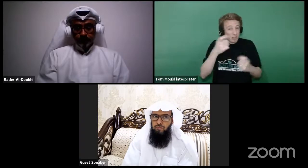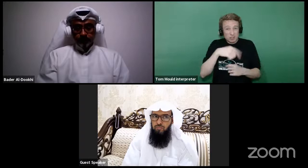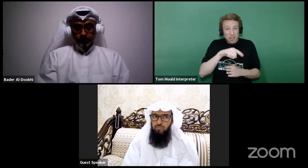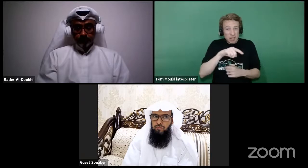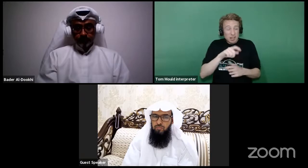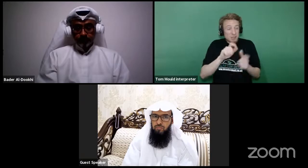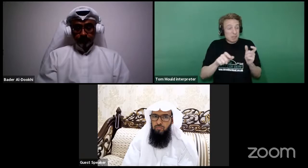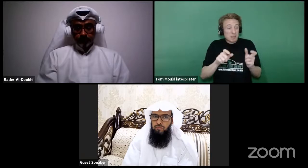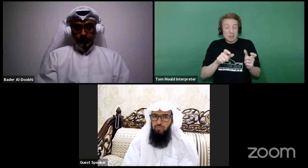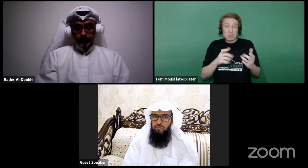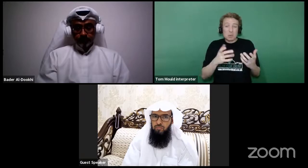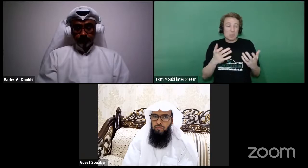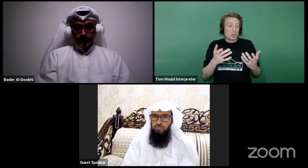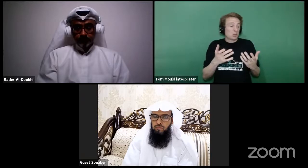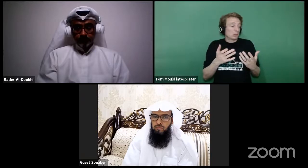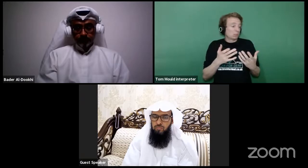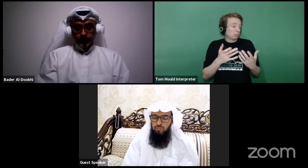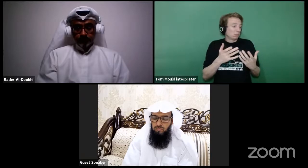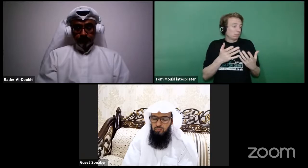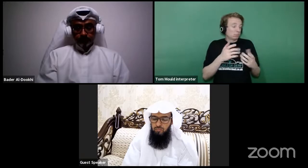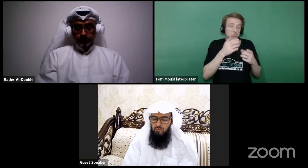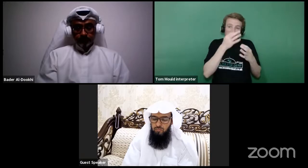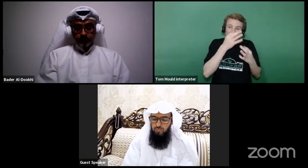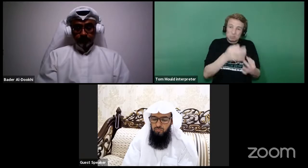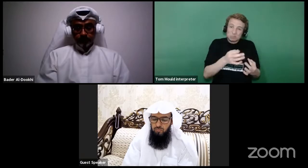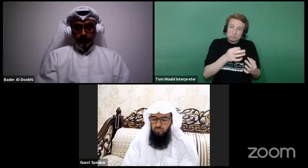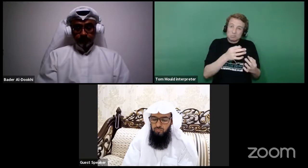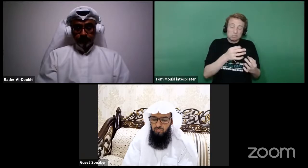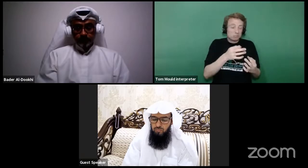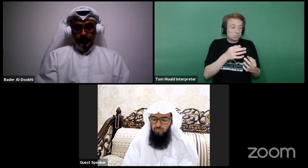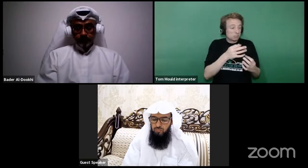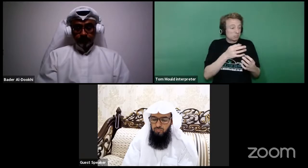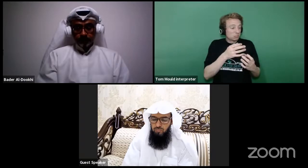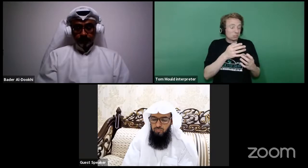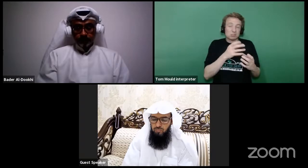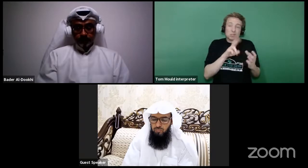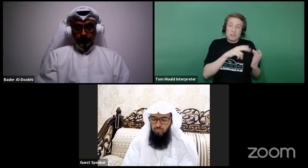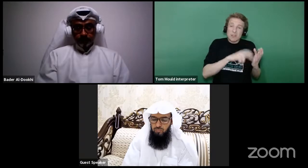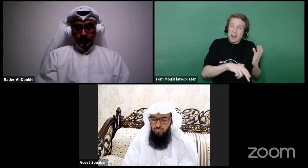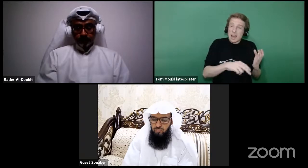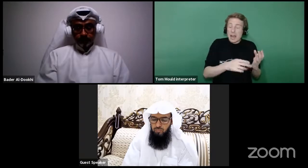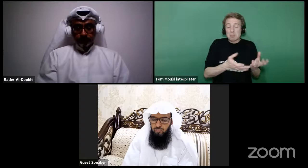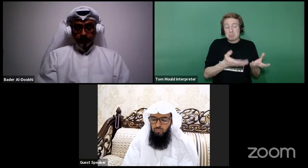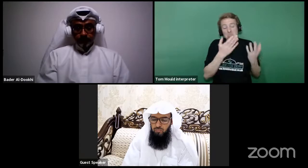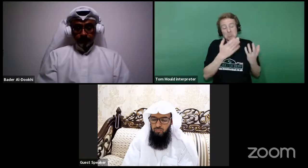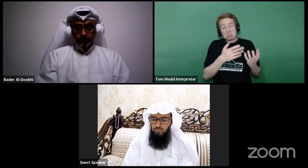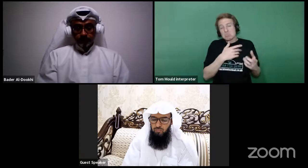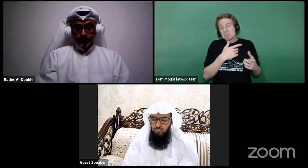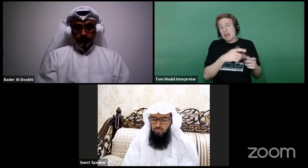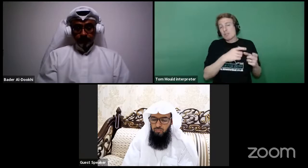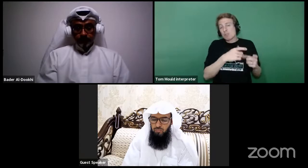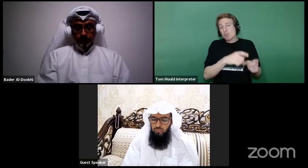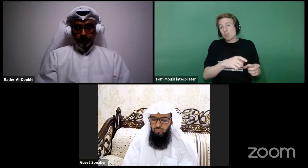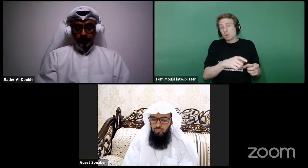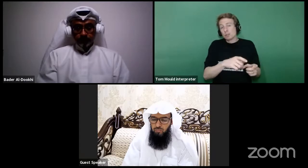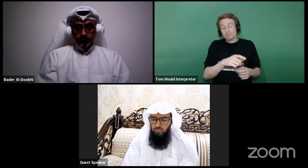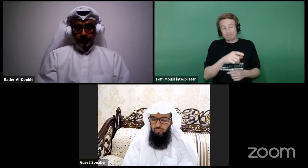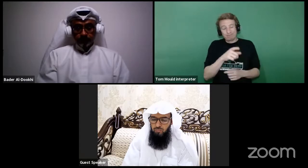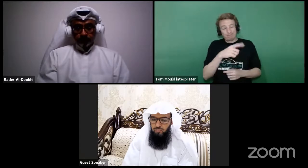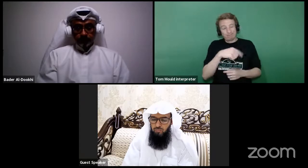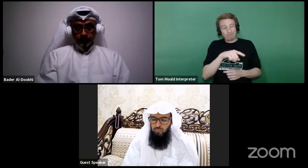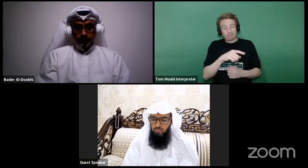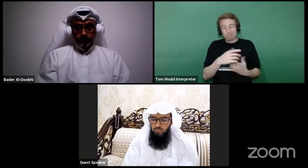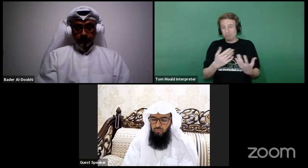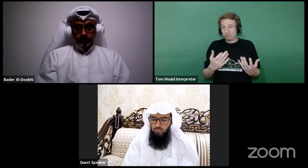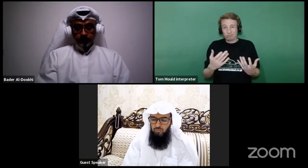off doing these things that are impermissible, then it's not fitting for them, and it's not